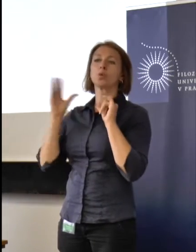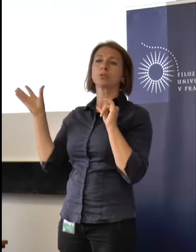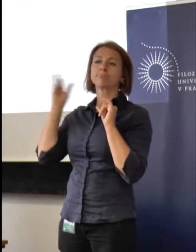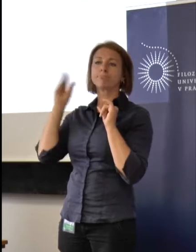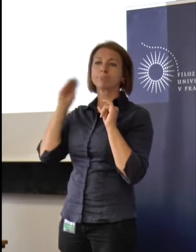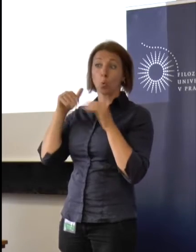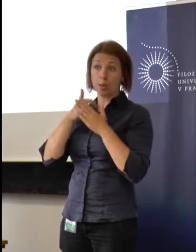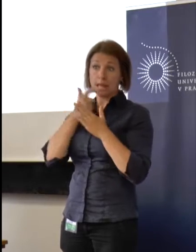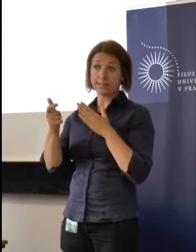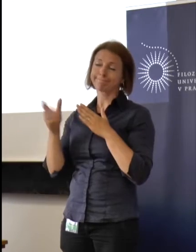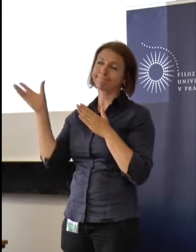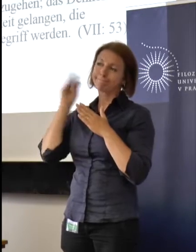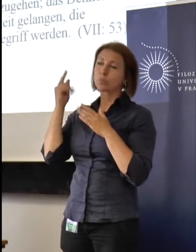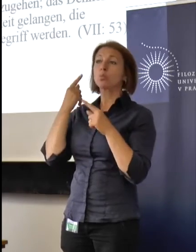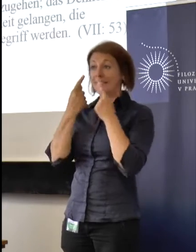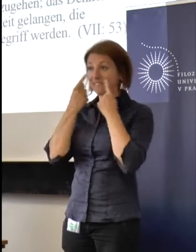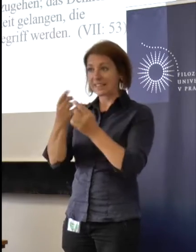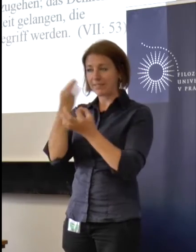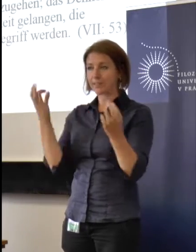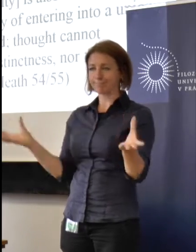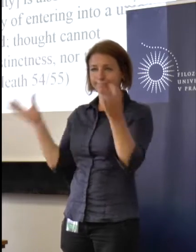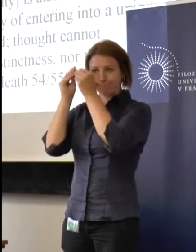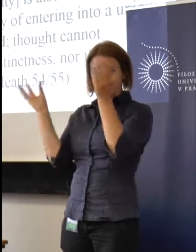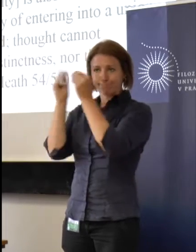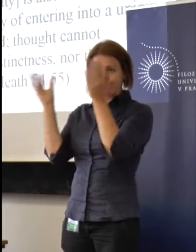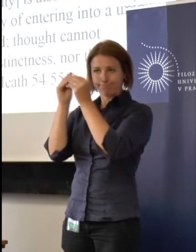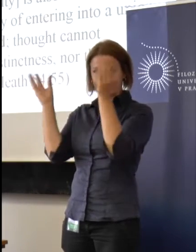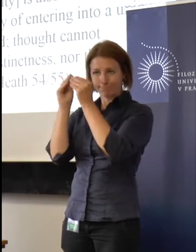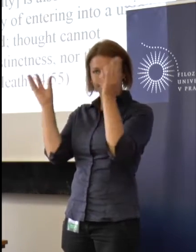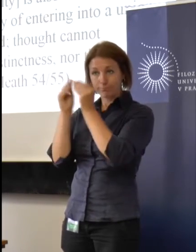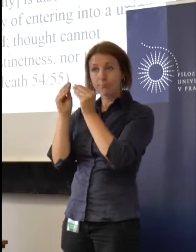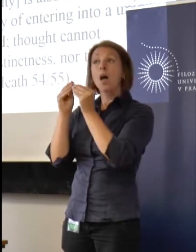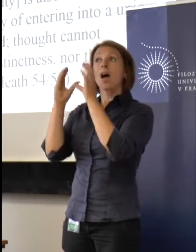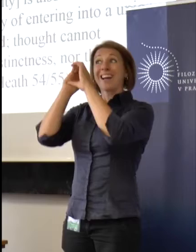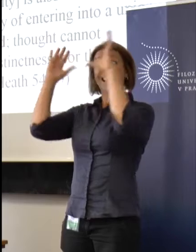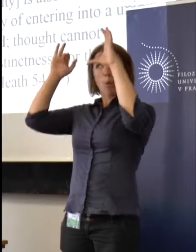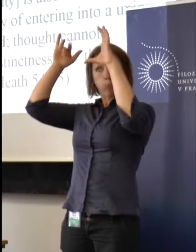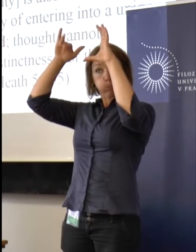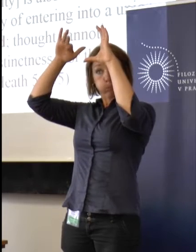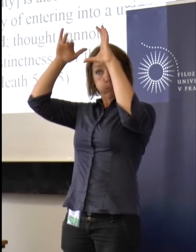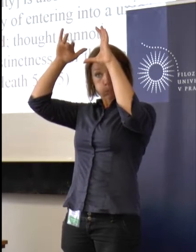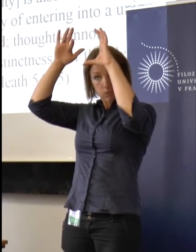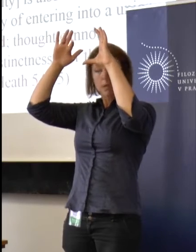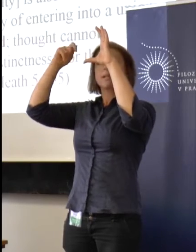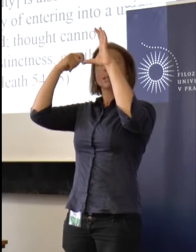Thought is embodied in sound. This is what is important, what he's saying here. Let us just point this